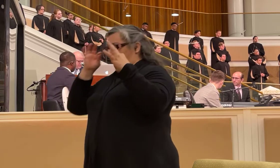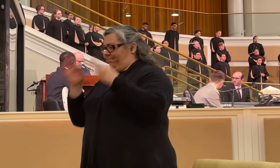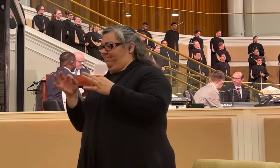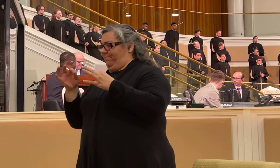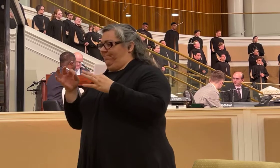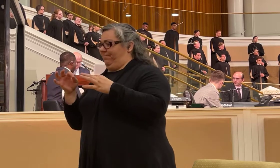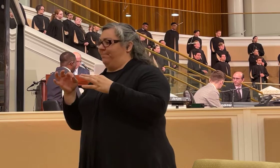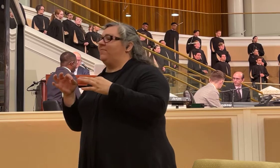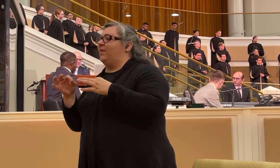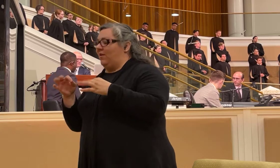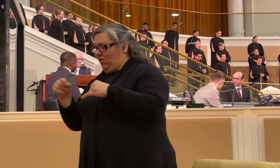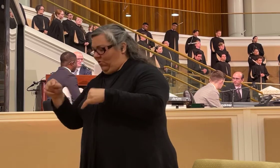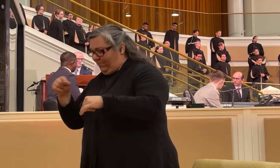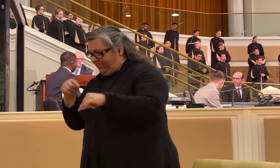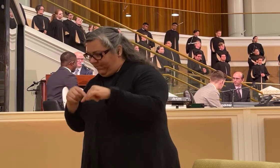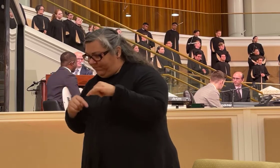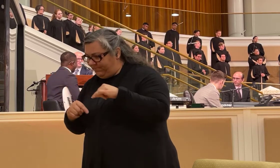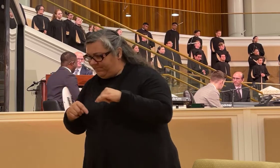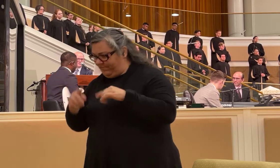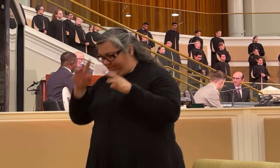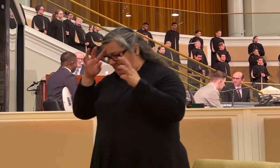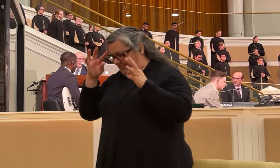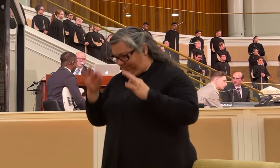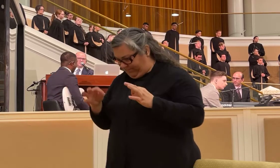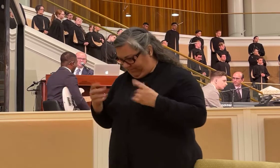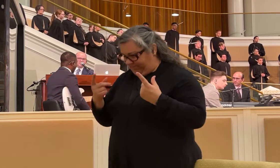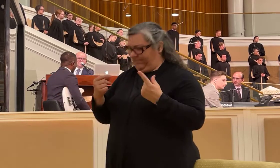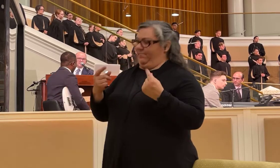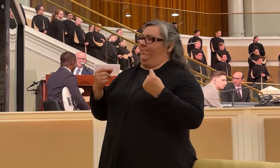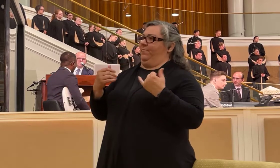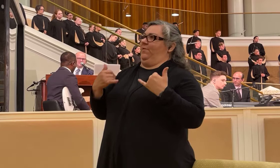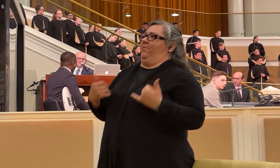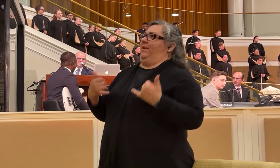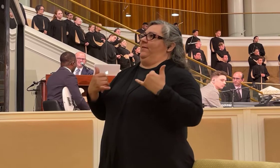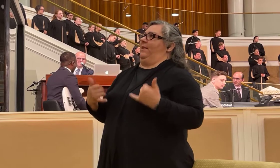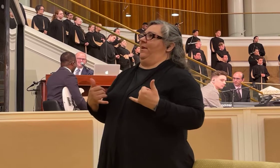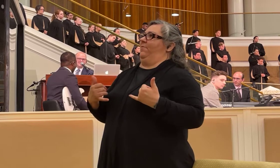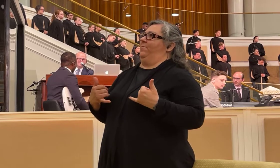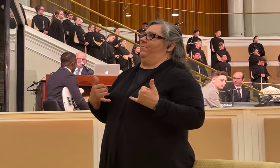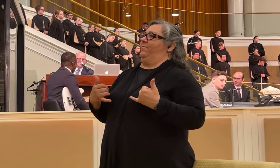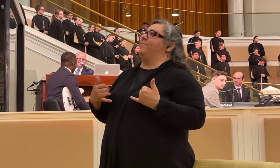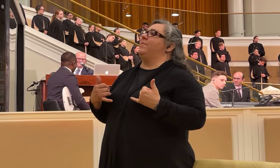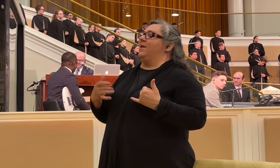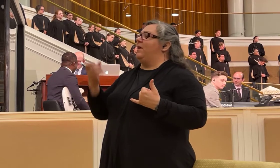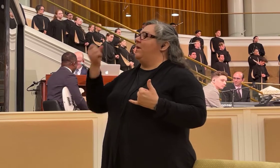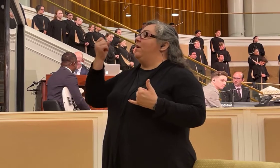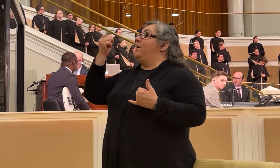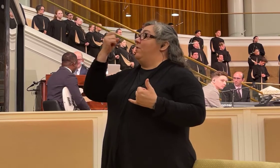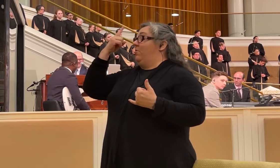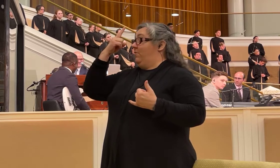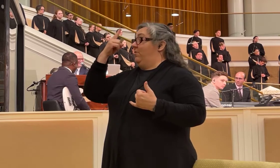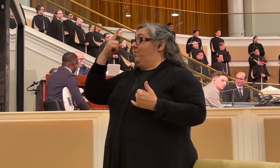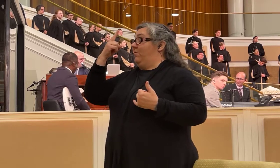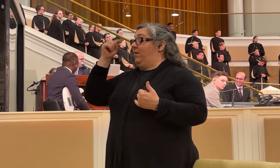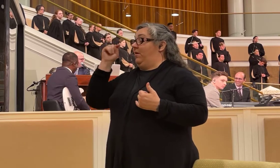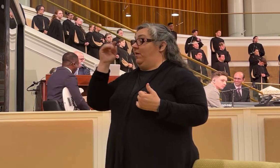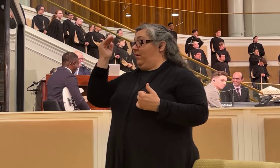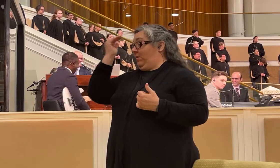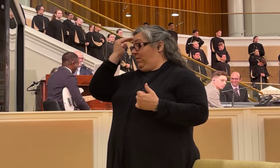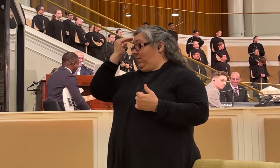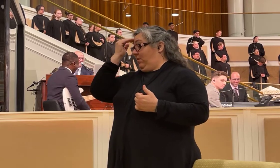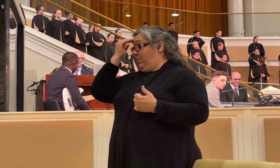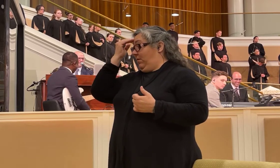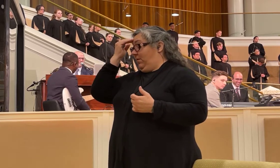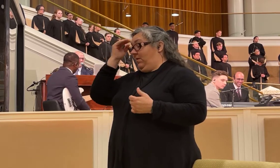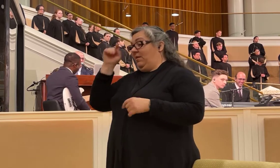works back to determine what he is going to do in the present. And he understands that this knowledge is